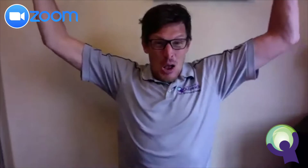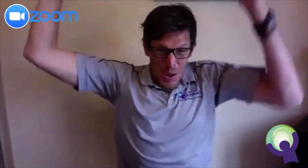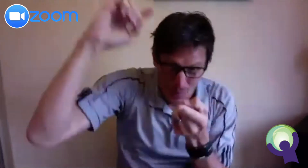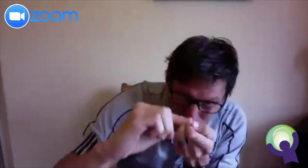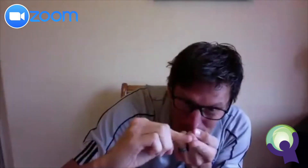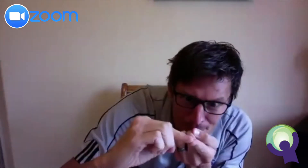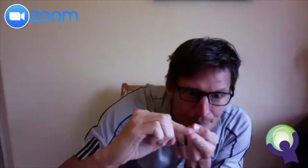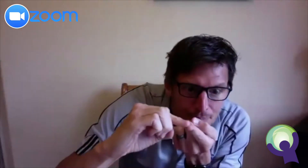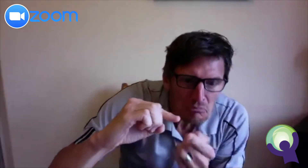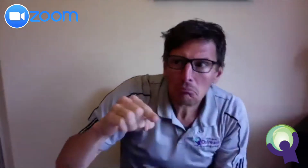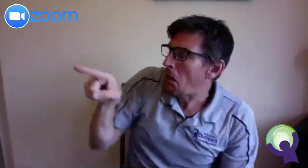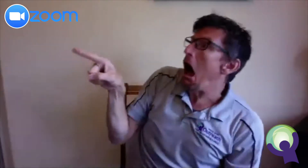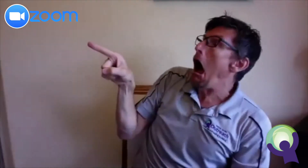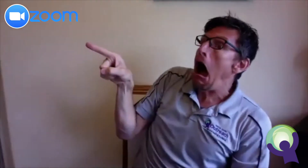Why do I feel like I'm falling? She asked.